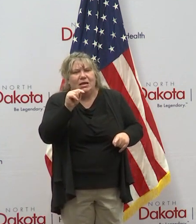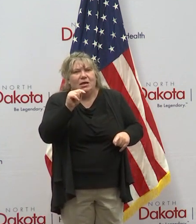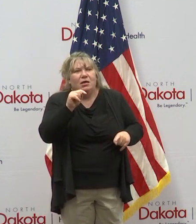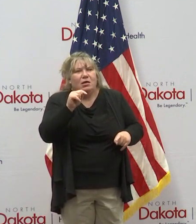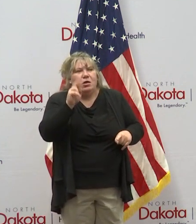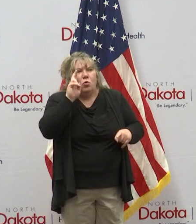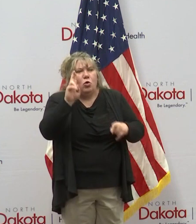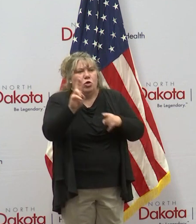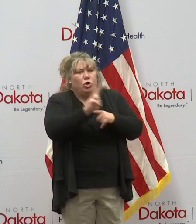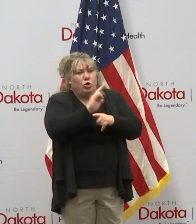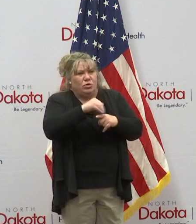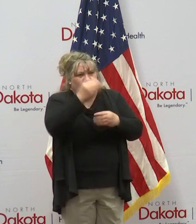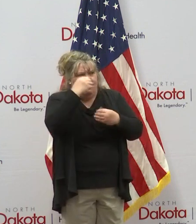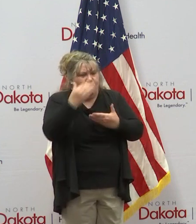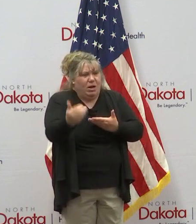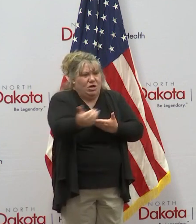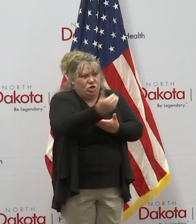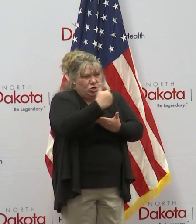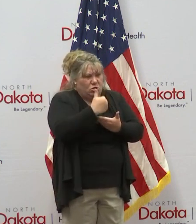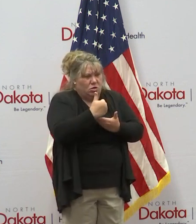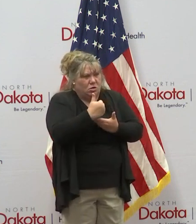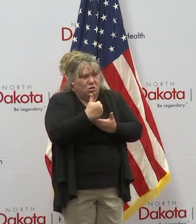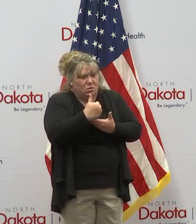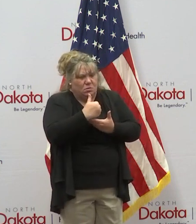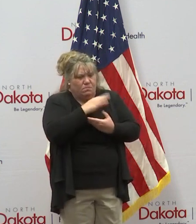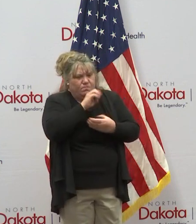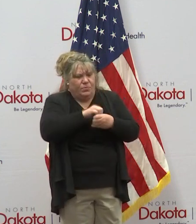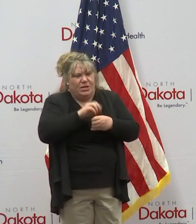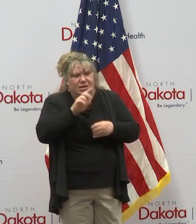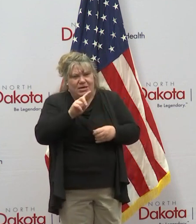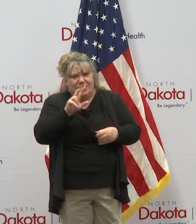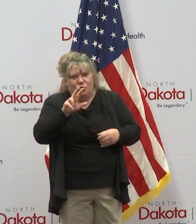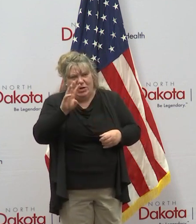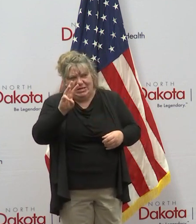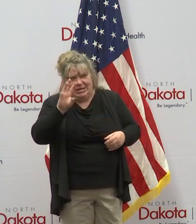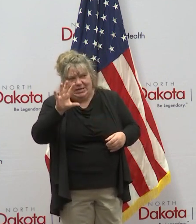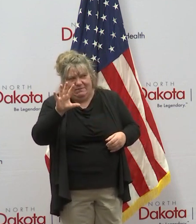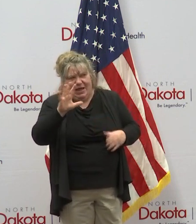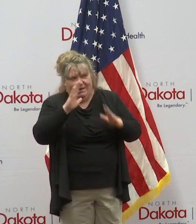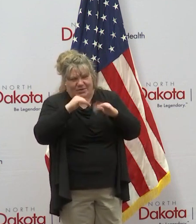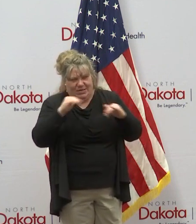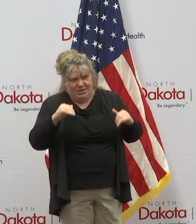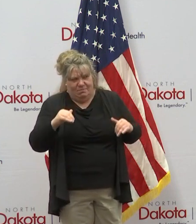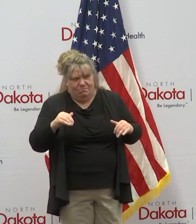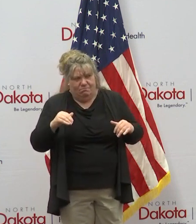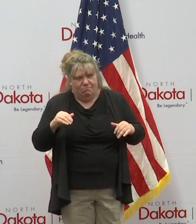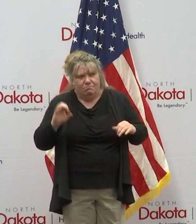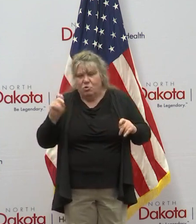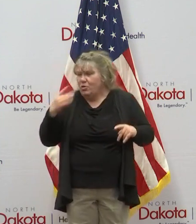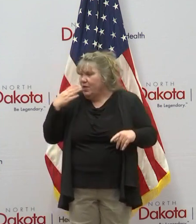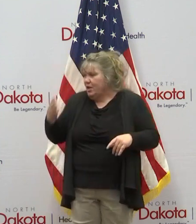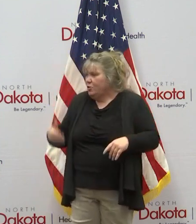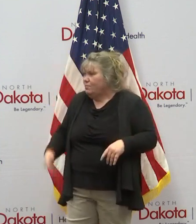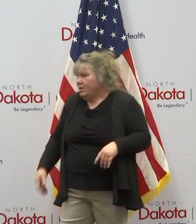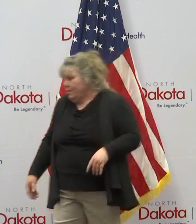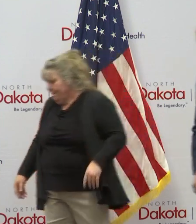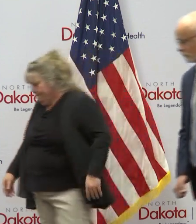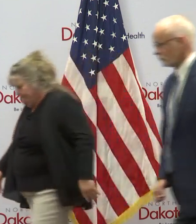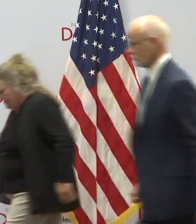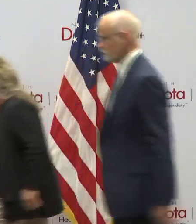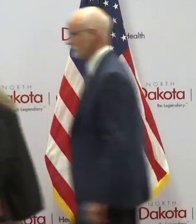bring that information directly into the D365 system. Thank you. Thank you.